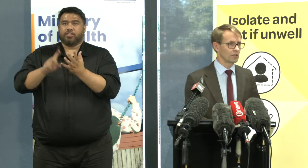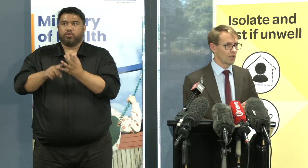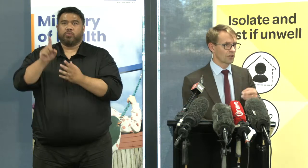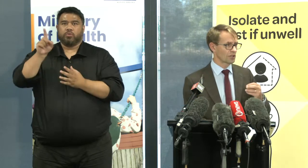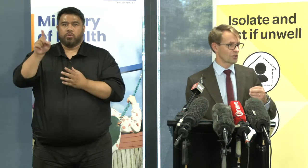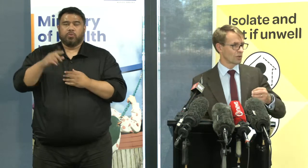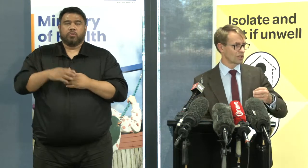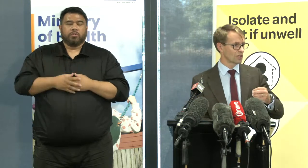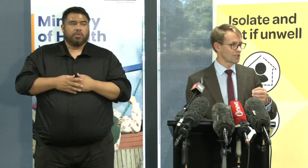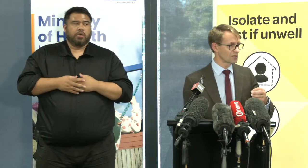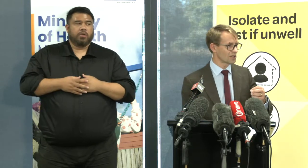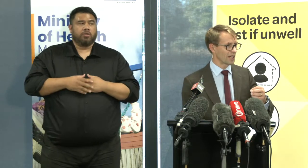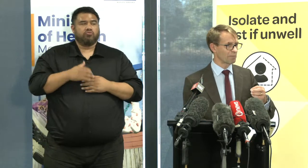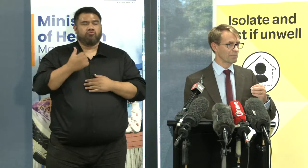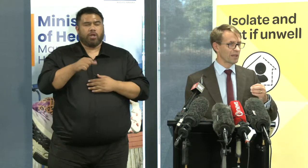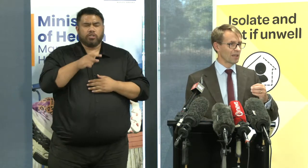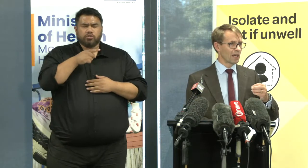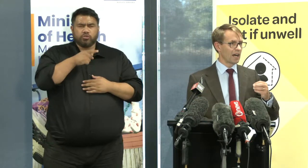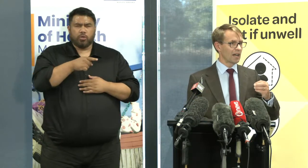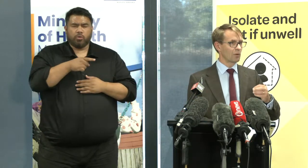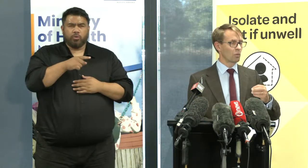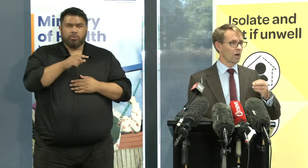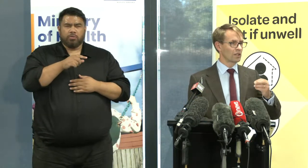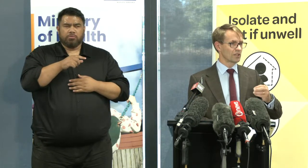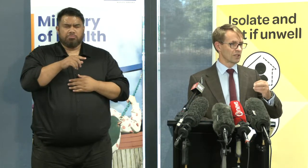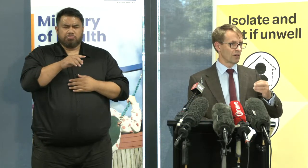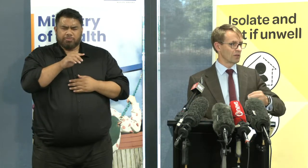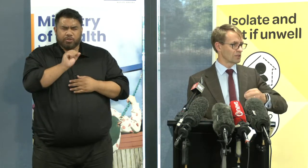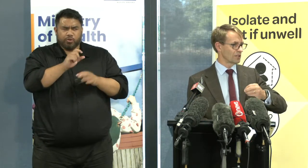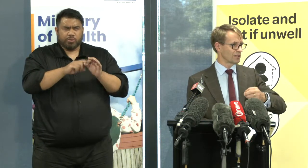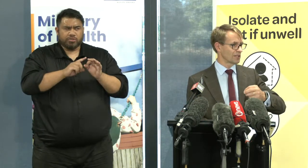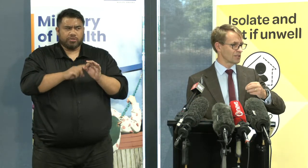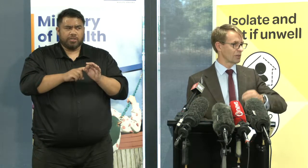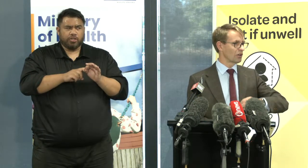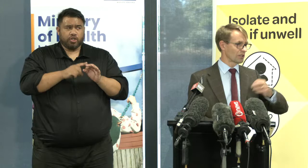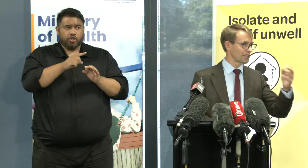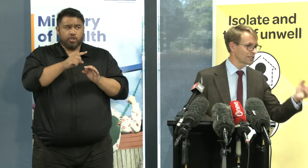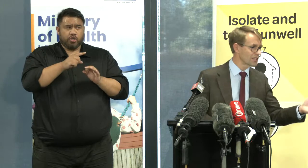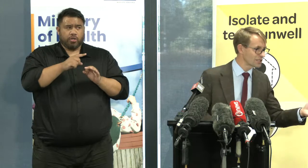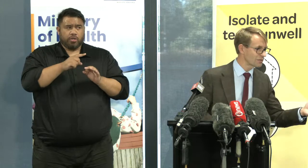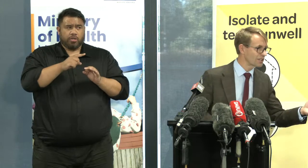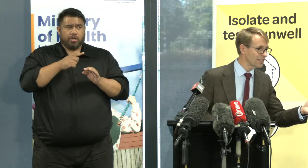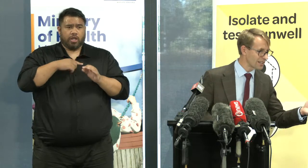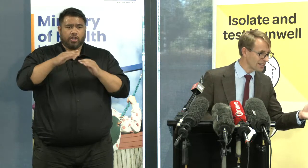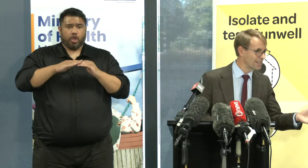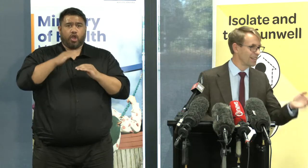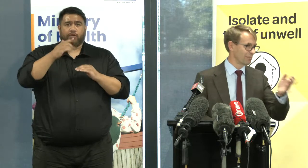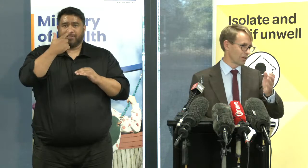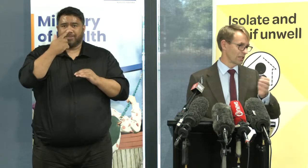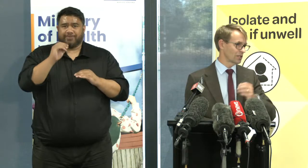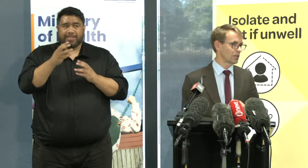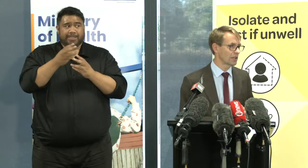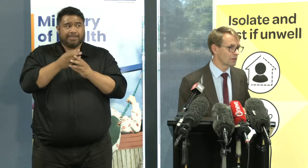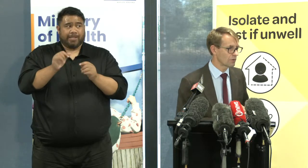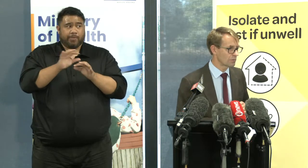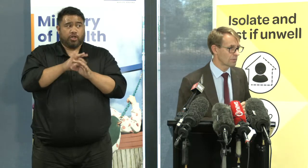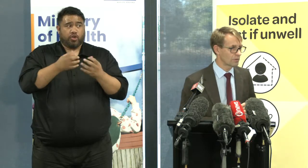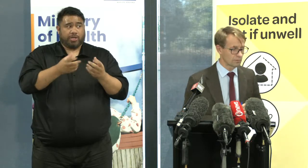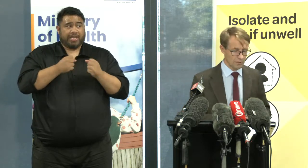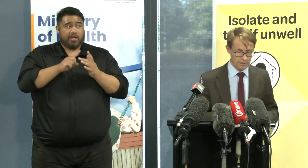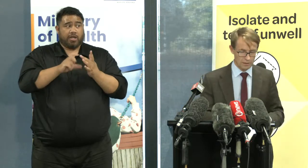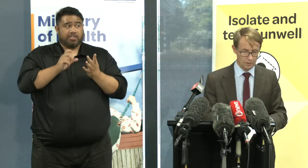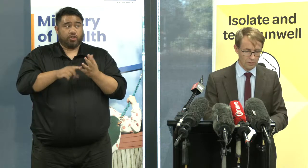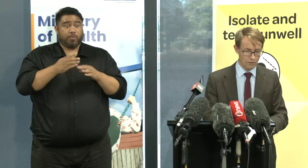So I think as your question is, why is it there are over 70s who are not getting intensive care prior to dying